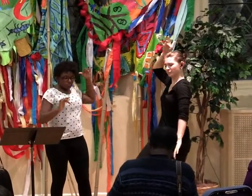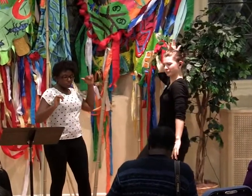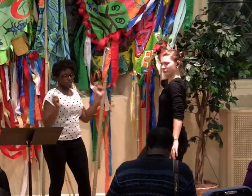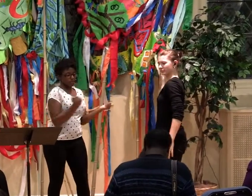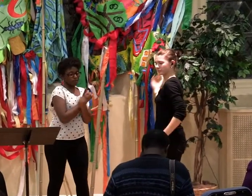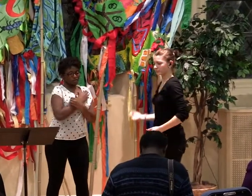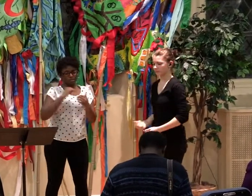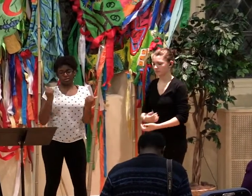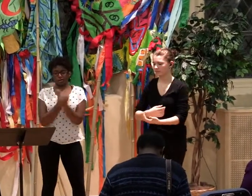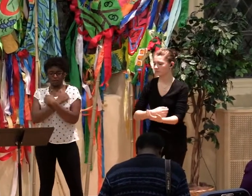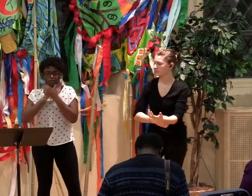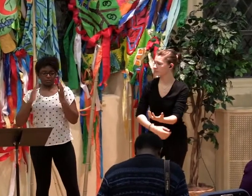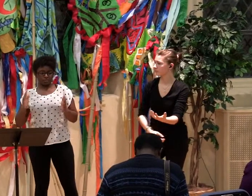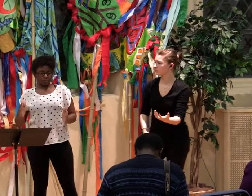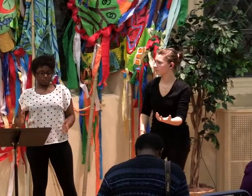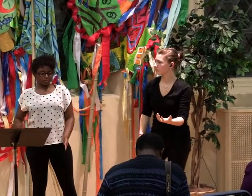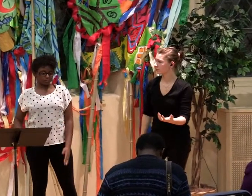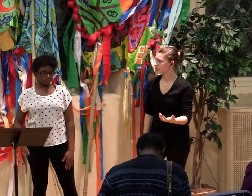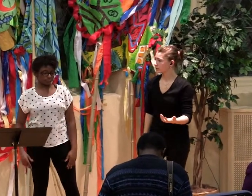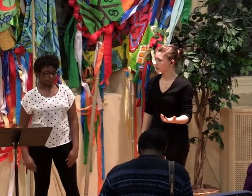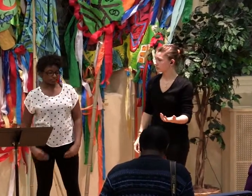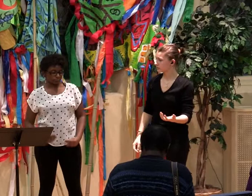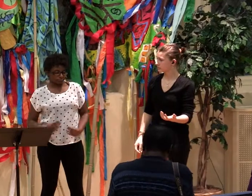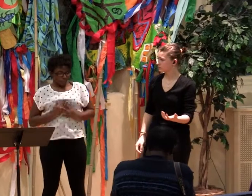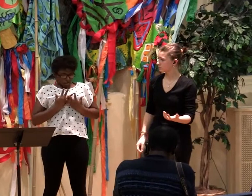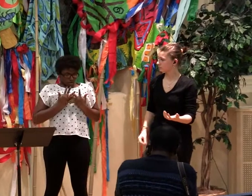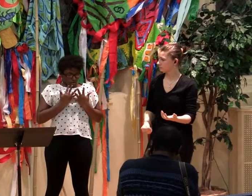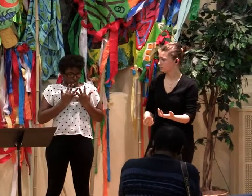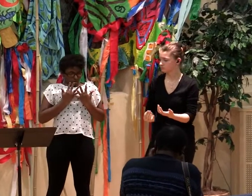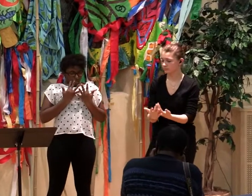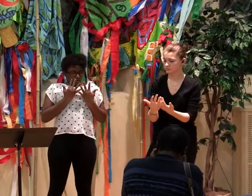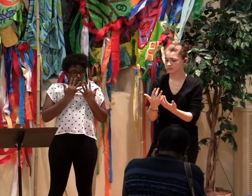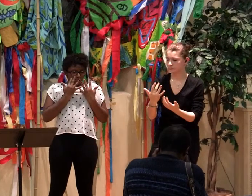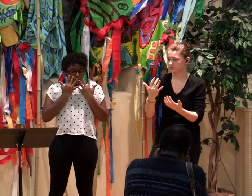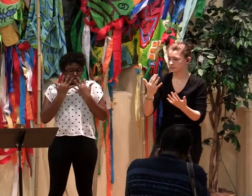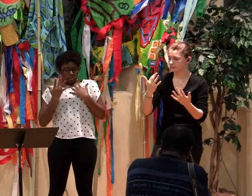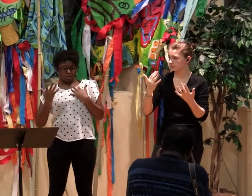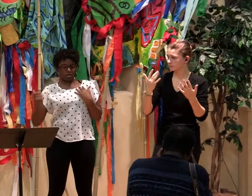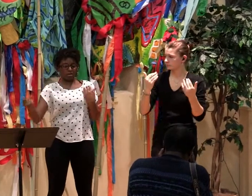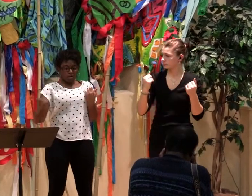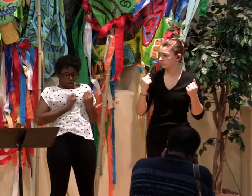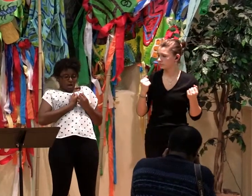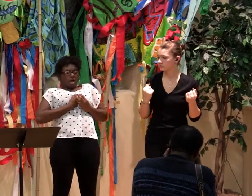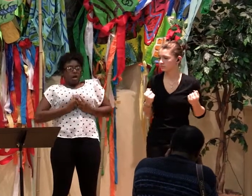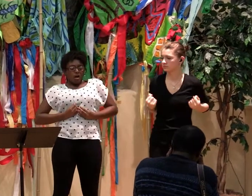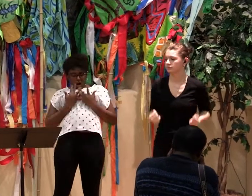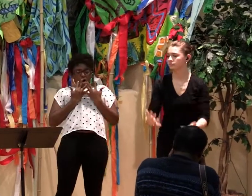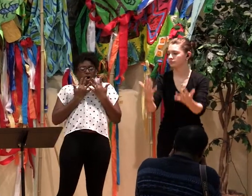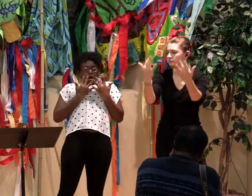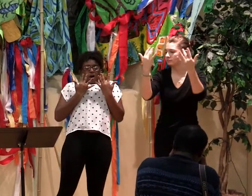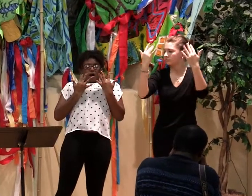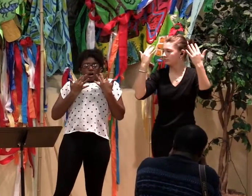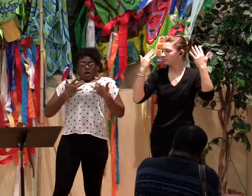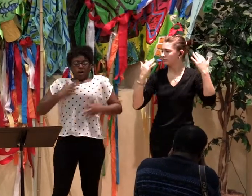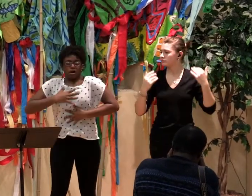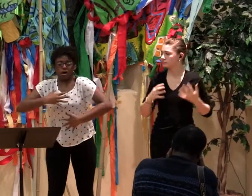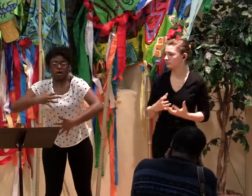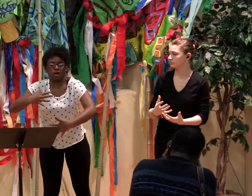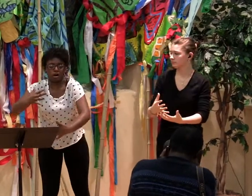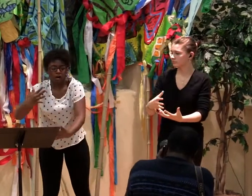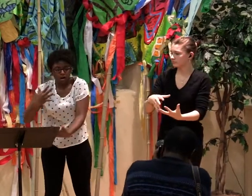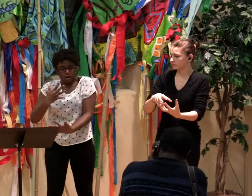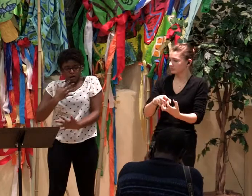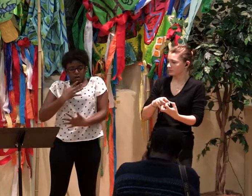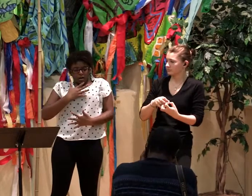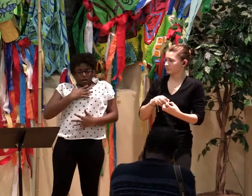kiss of emerald, love and lovers. The flash ignites. A knife stabs your heart, fire